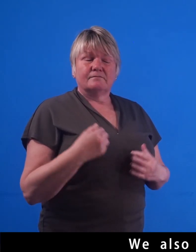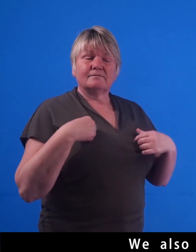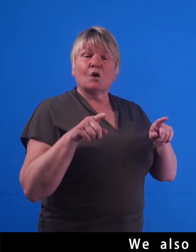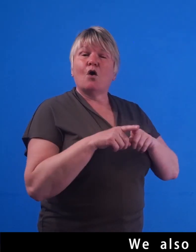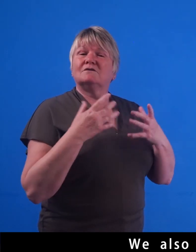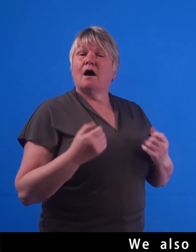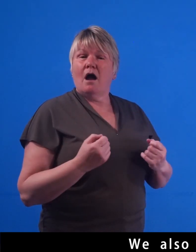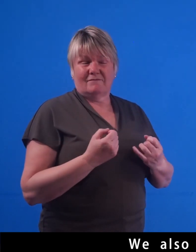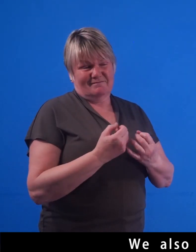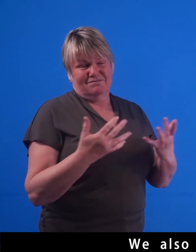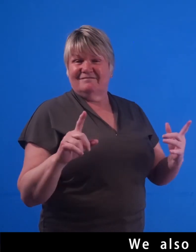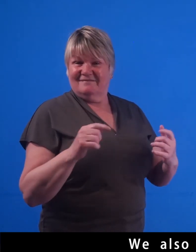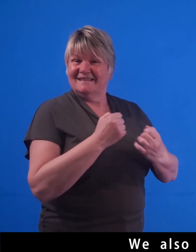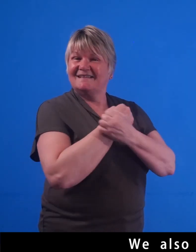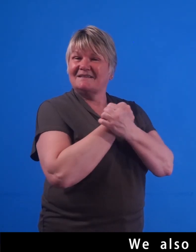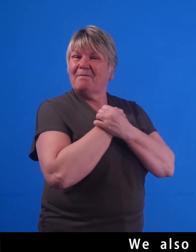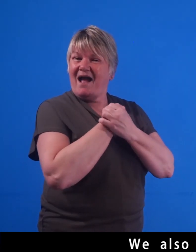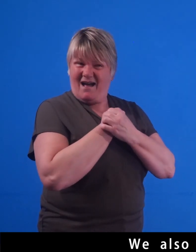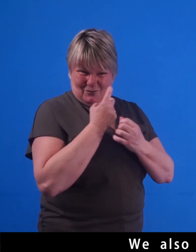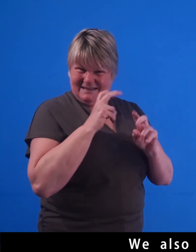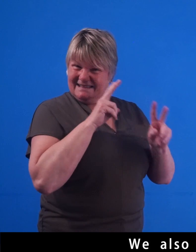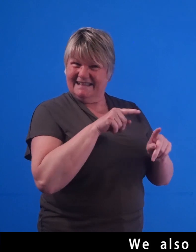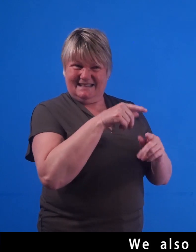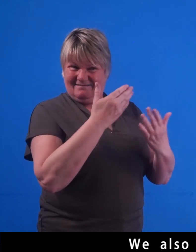We also have a number of teddy bears on display here.